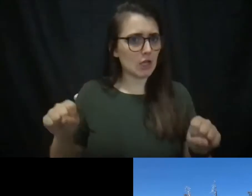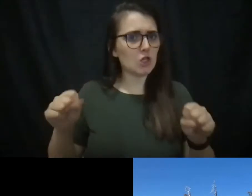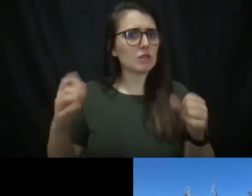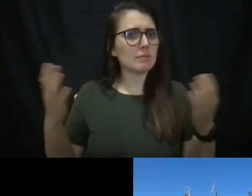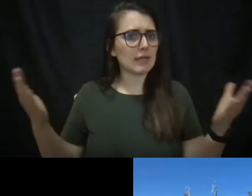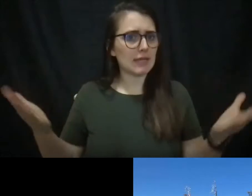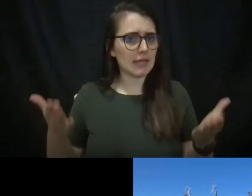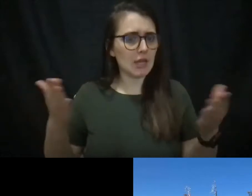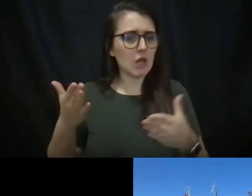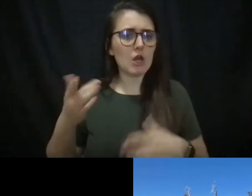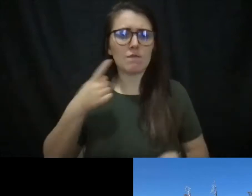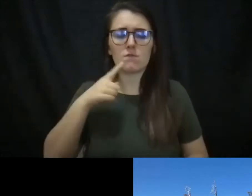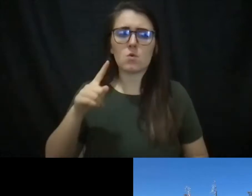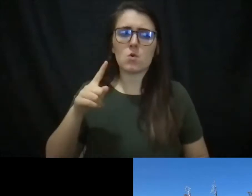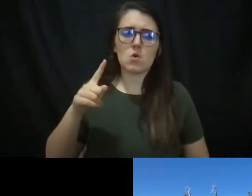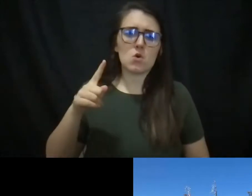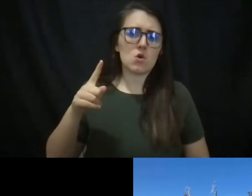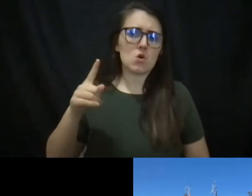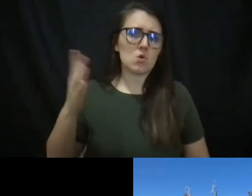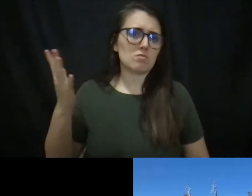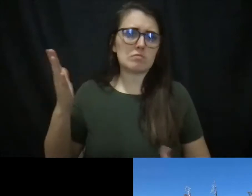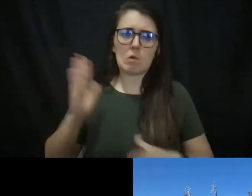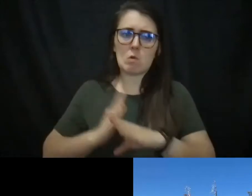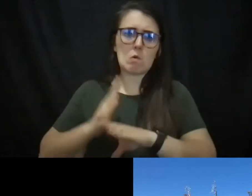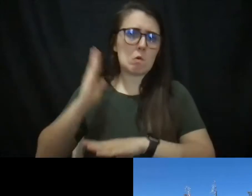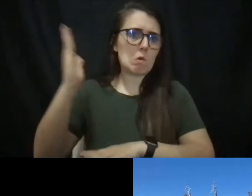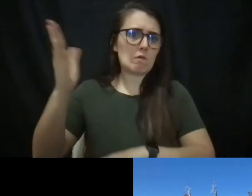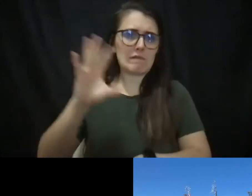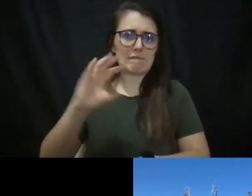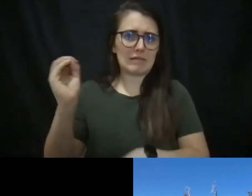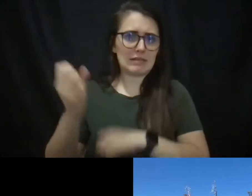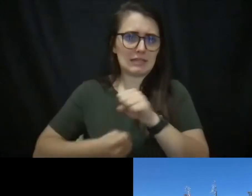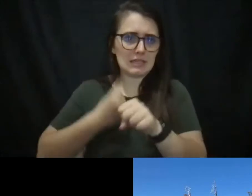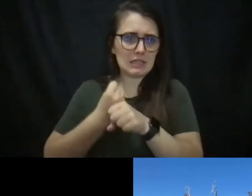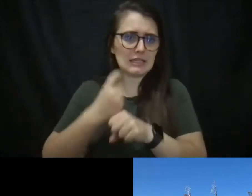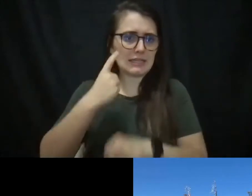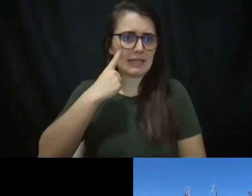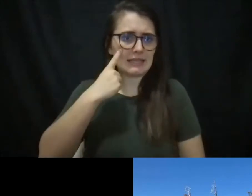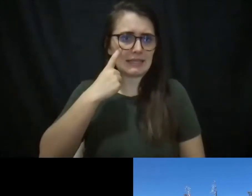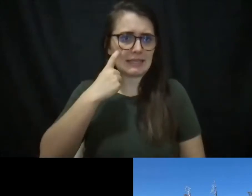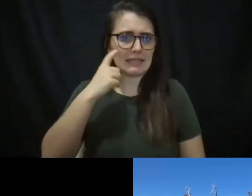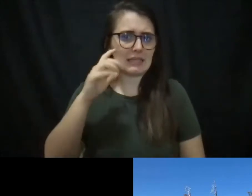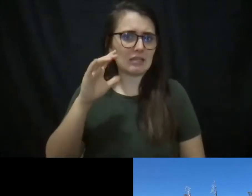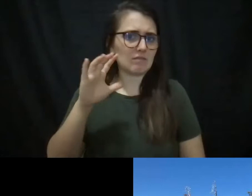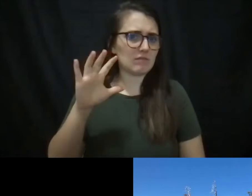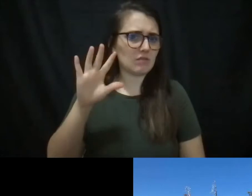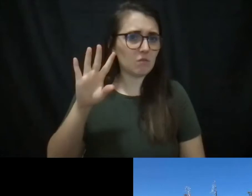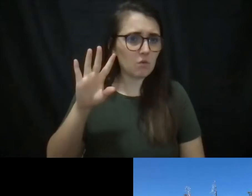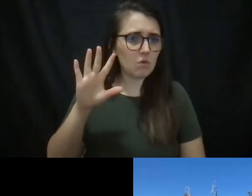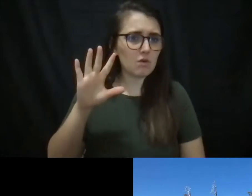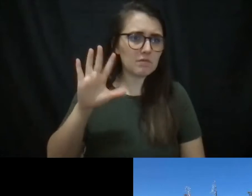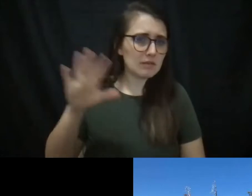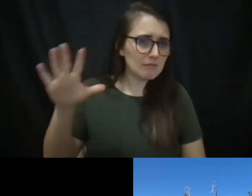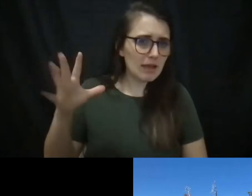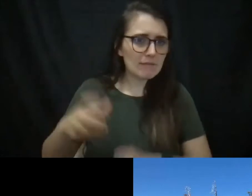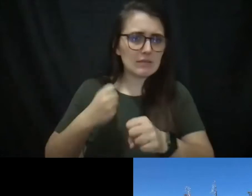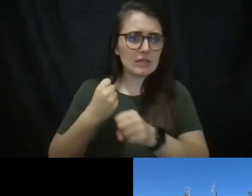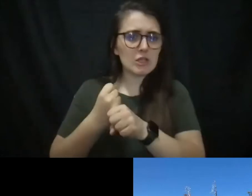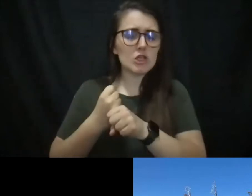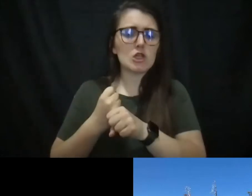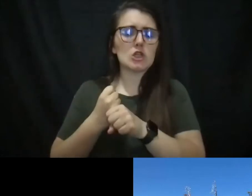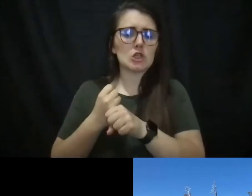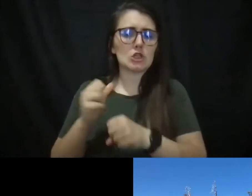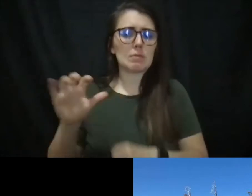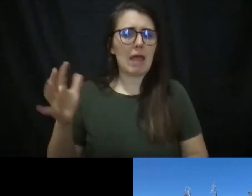for over 50 years. Like I think it's 54 or 55 years.